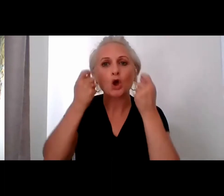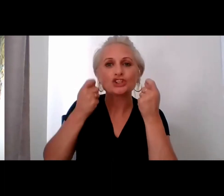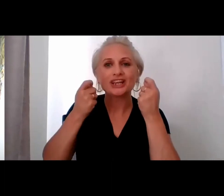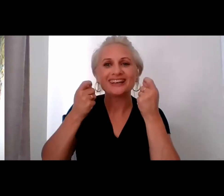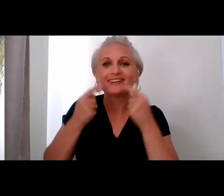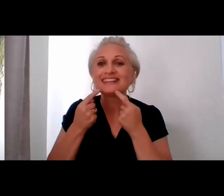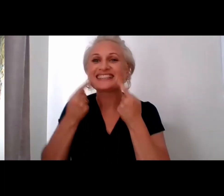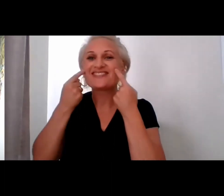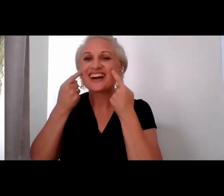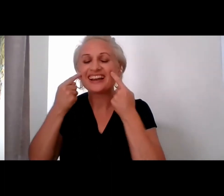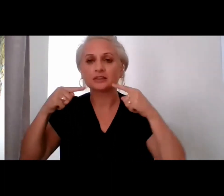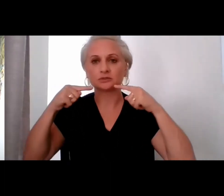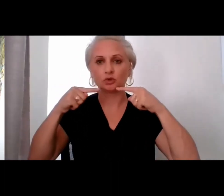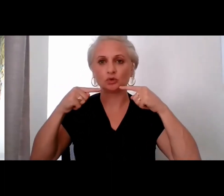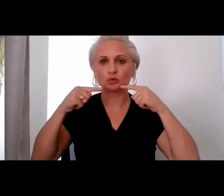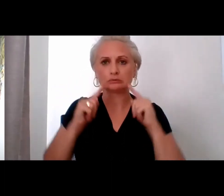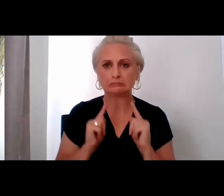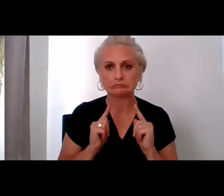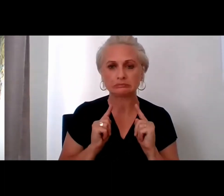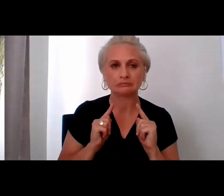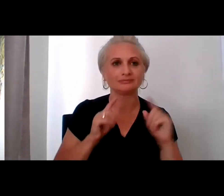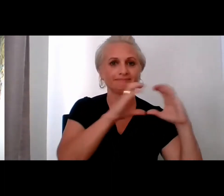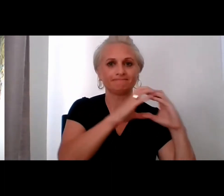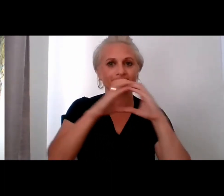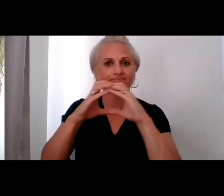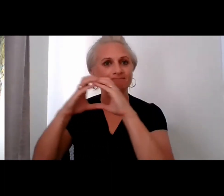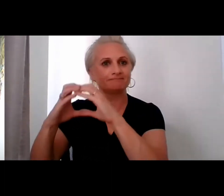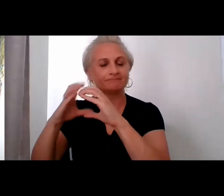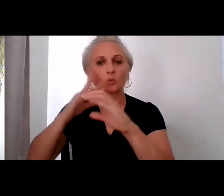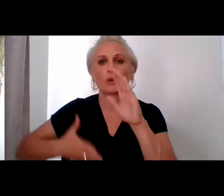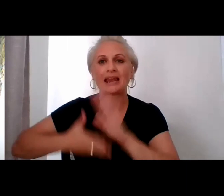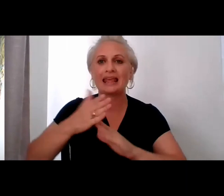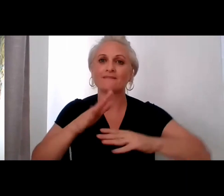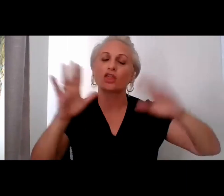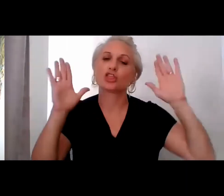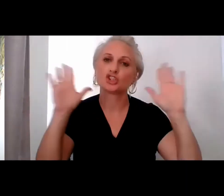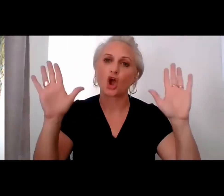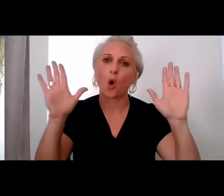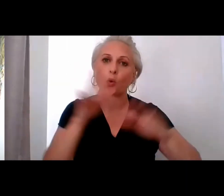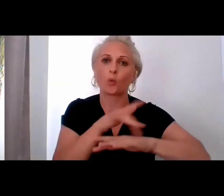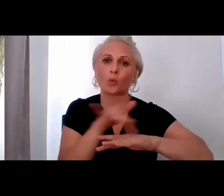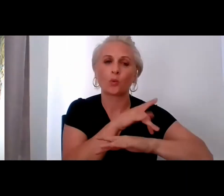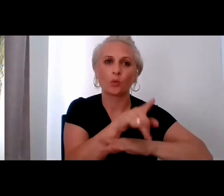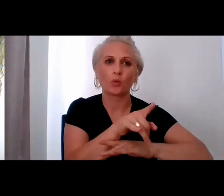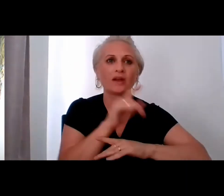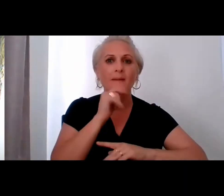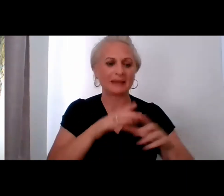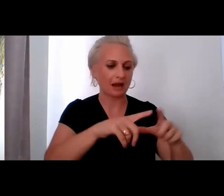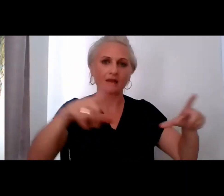sad face button on the way out of a show, above which is pinned a banner stating your